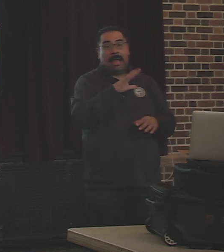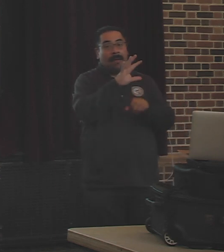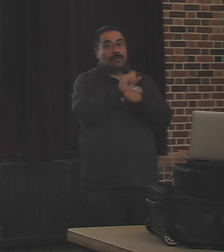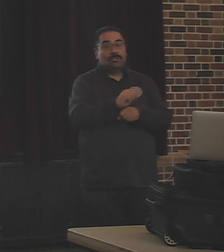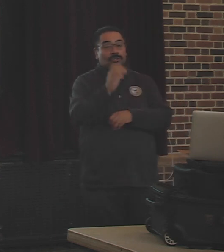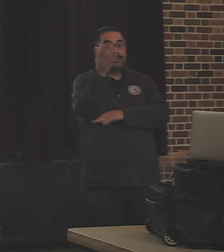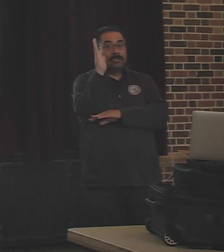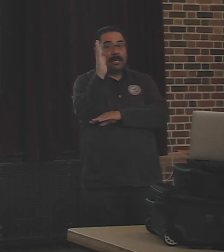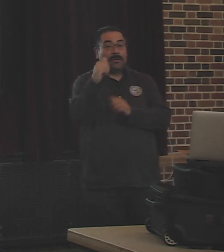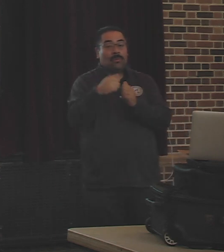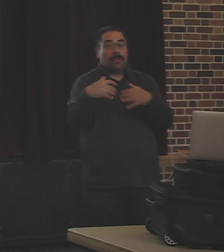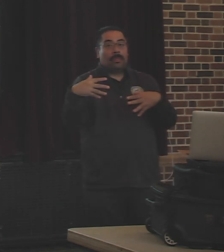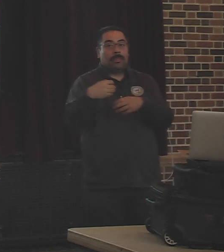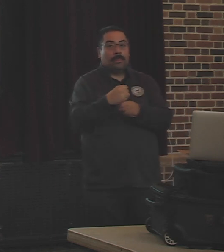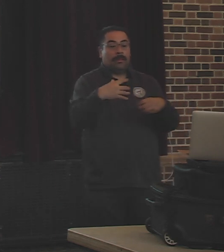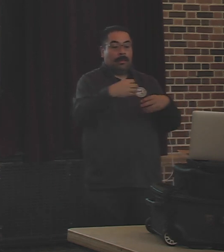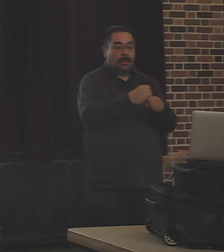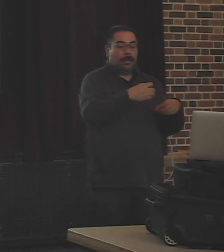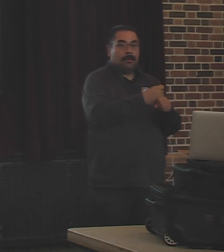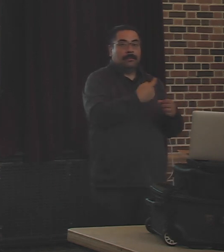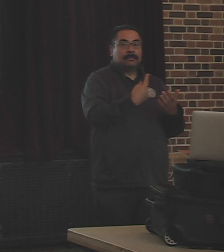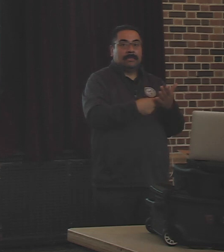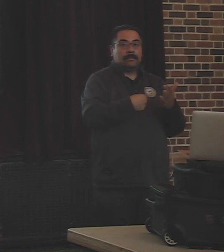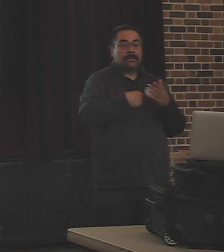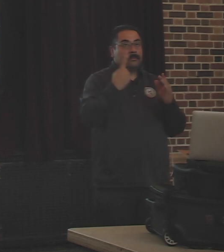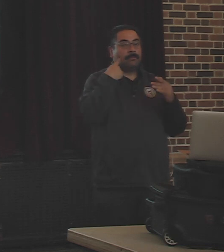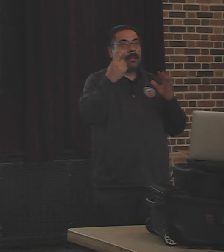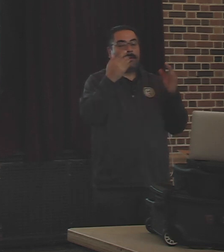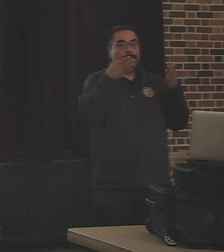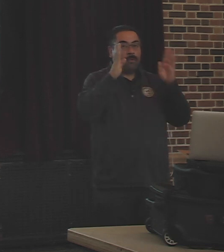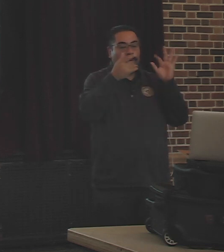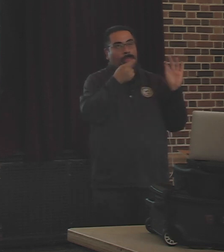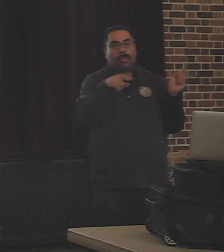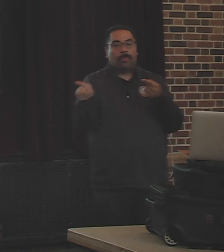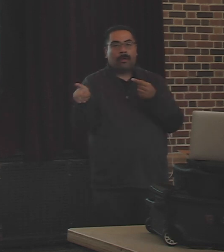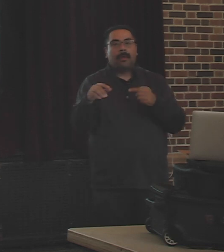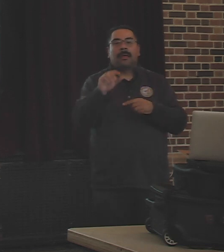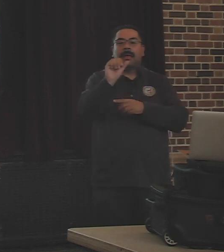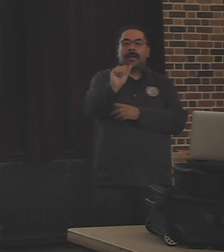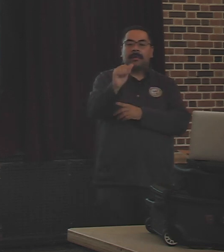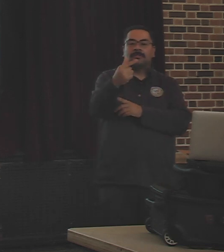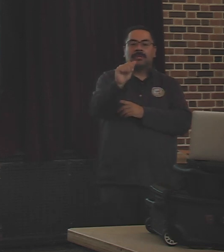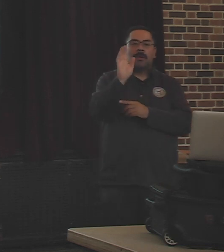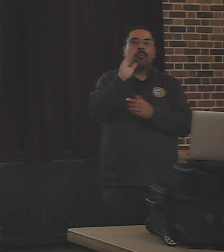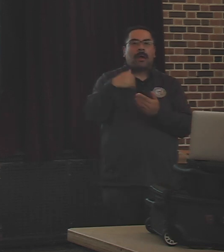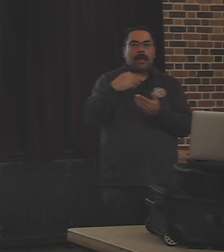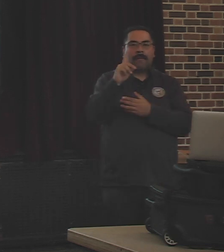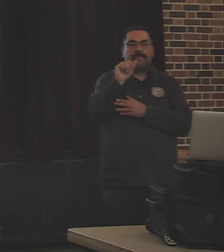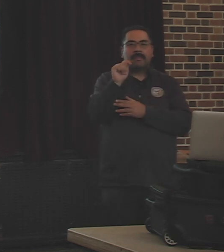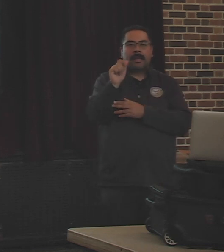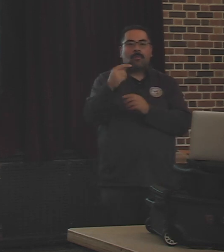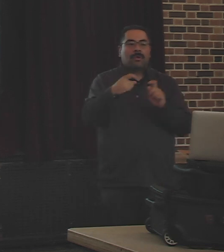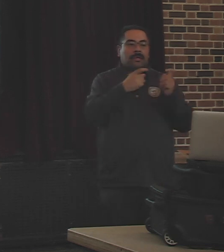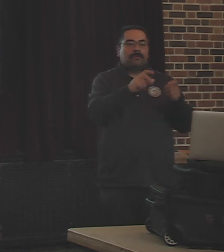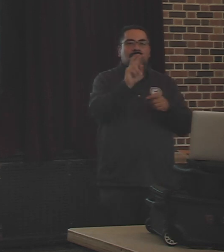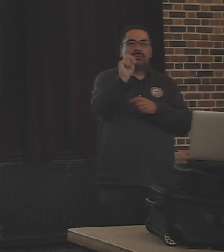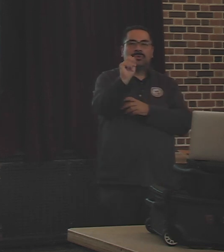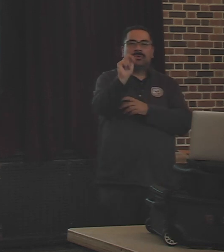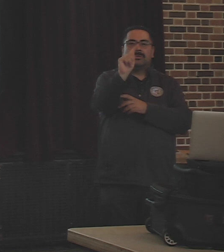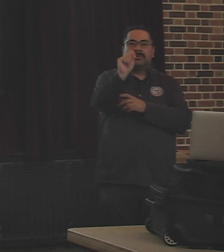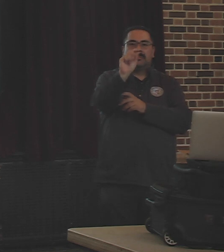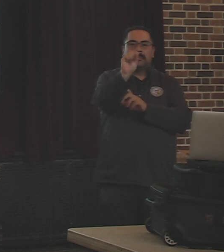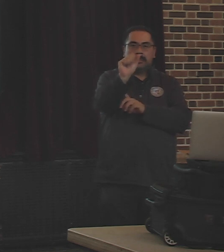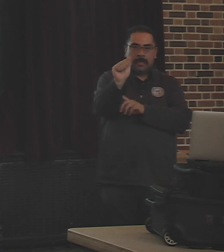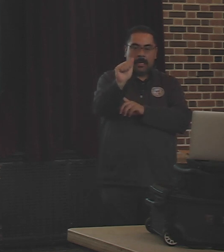in shorthand that sometimes I lose focus. So our AGA is going to have our data. We're going to be giving that to NHTSA. It will be publicly